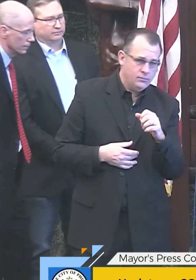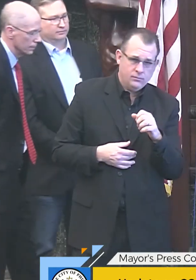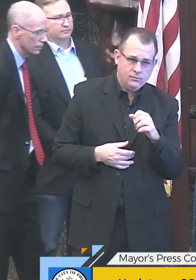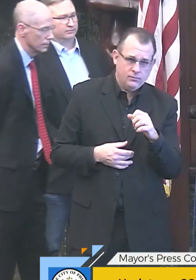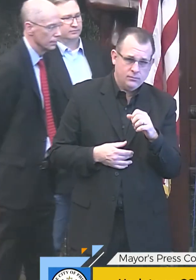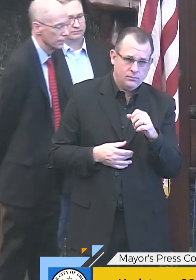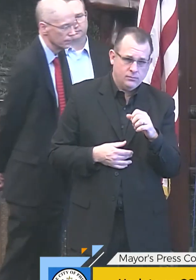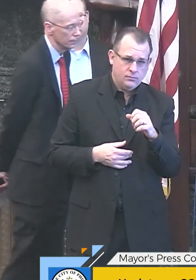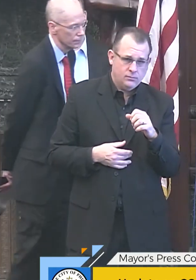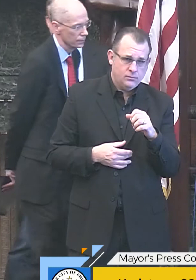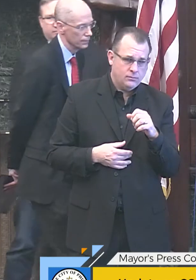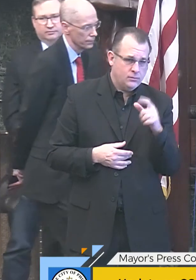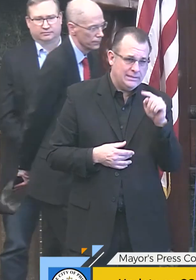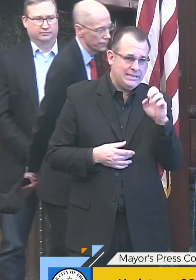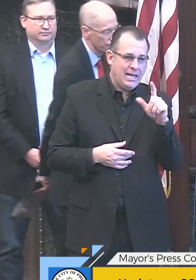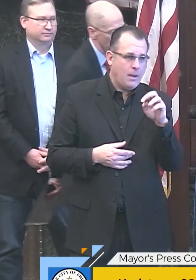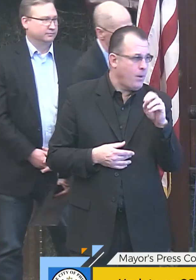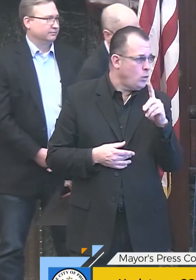Give me 1 second here.